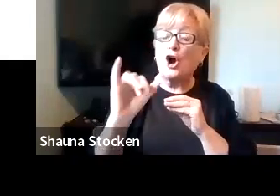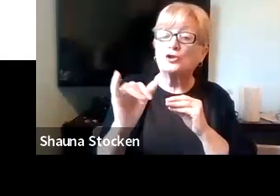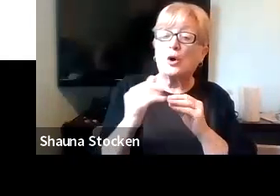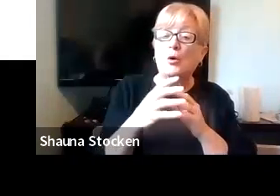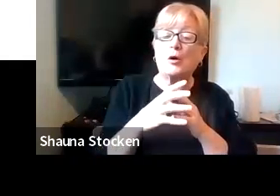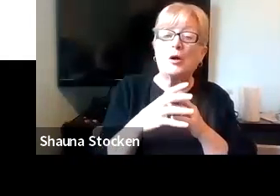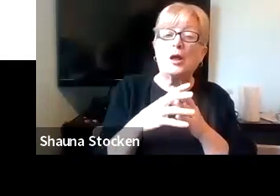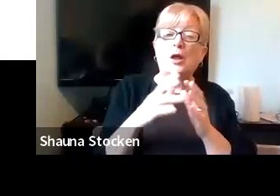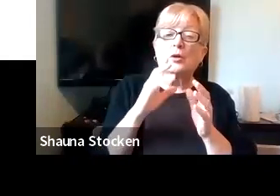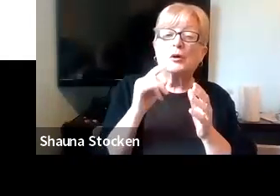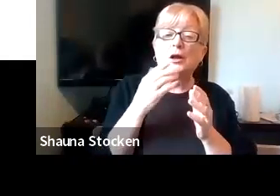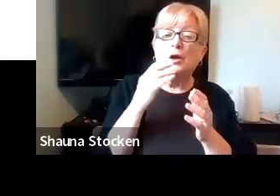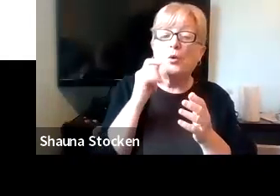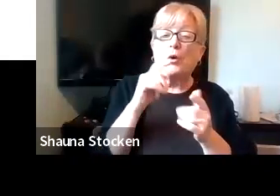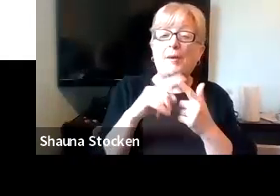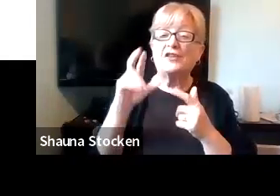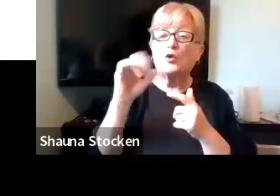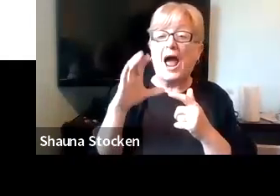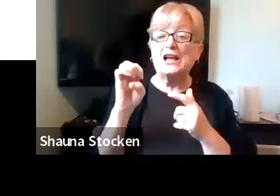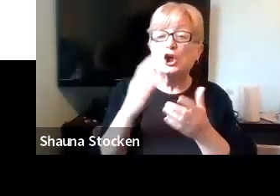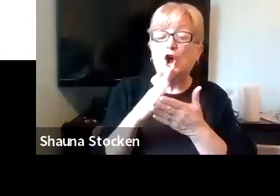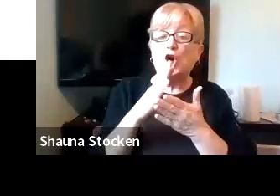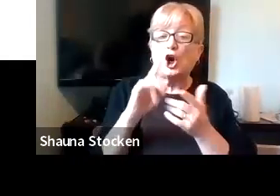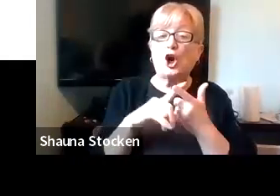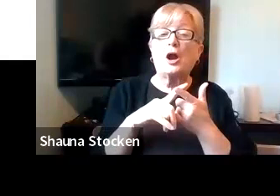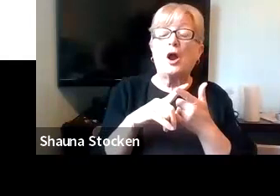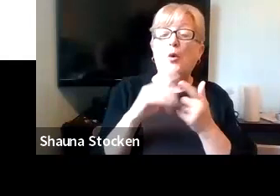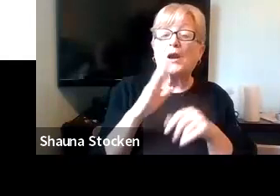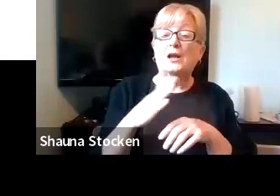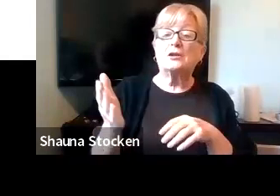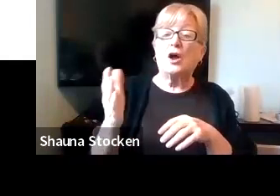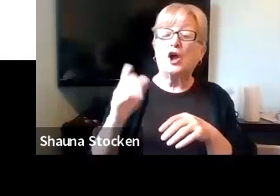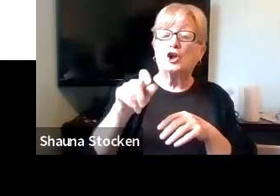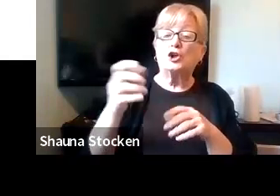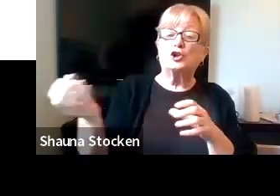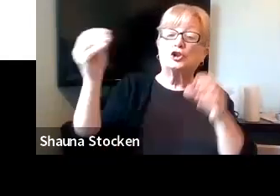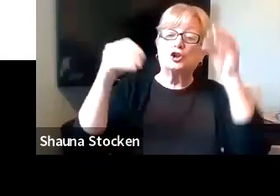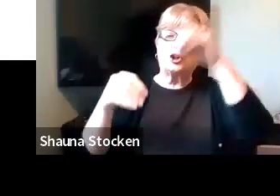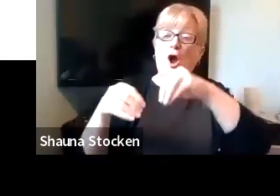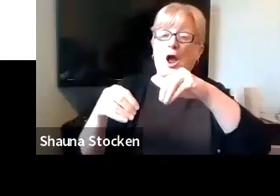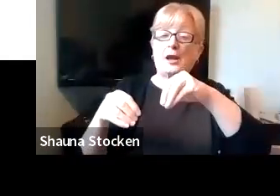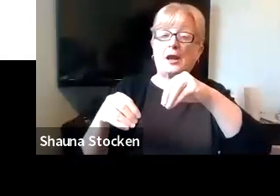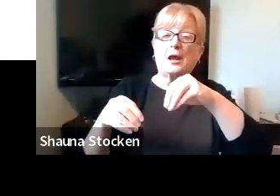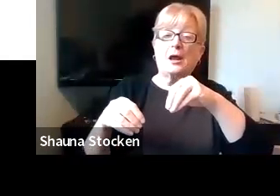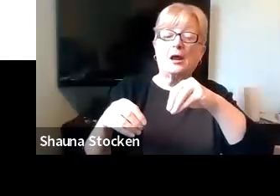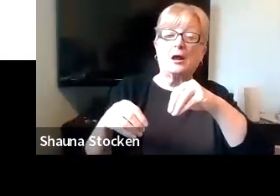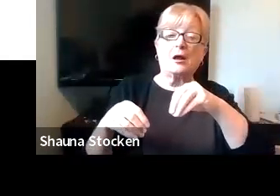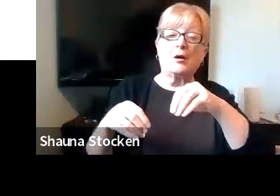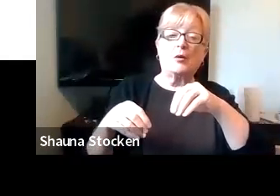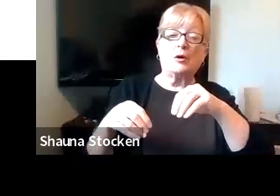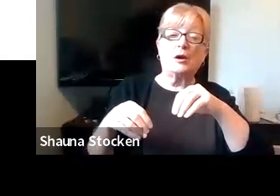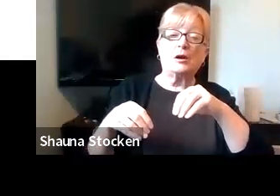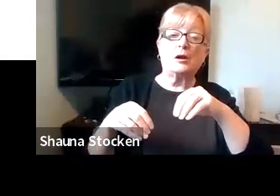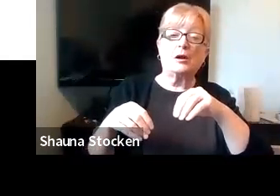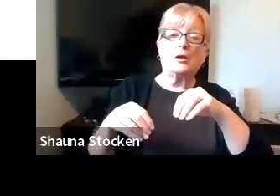rice cooker is once it's plugged in and turned on, you put the lid on, which I'm not sure where the lid is at the moment.